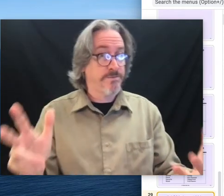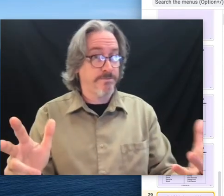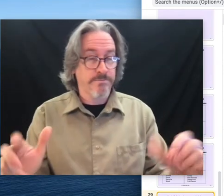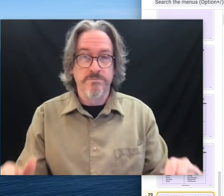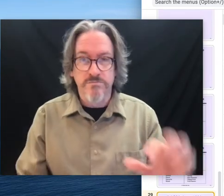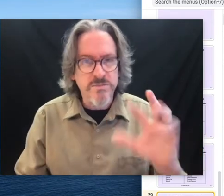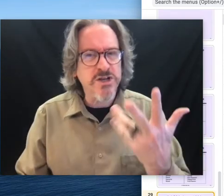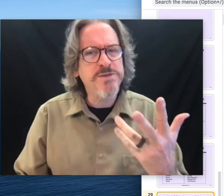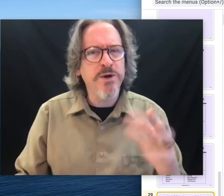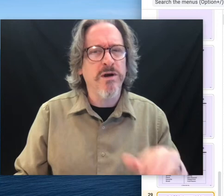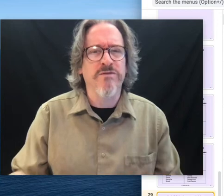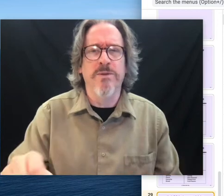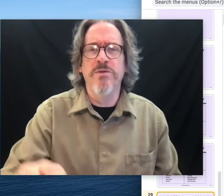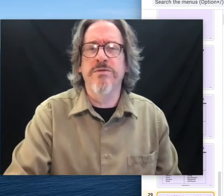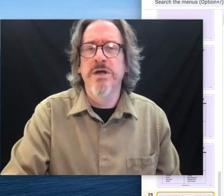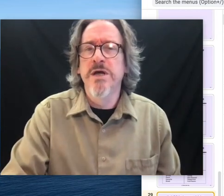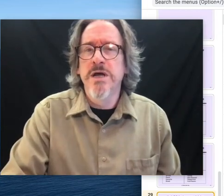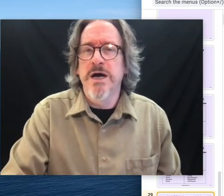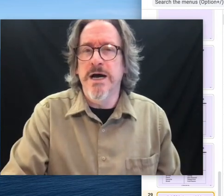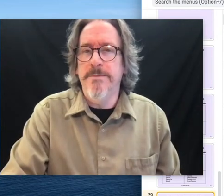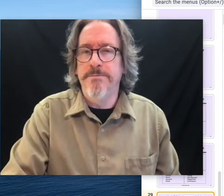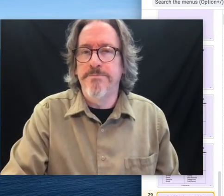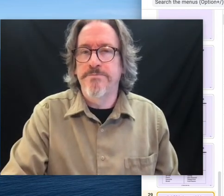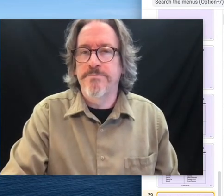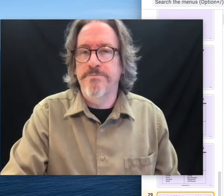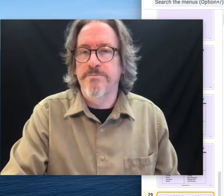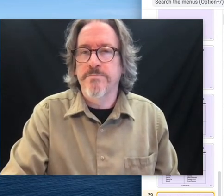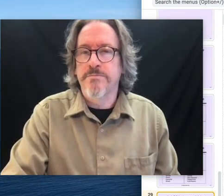forwards. Just be aware for both.